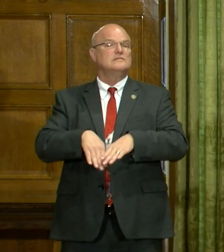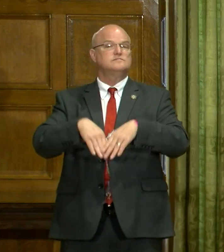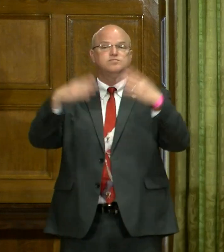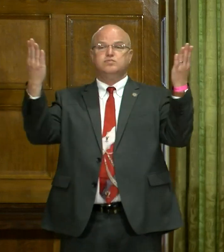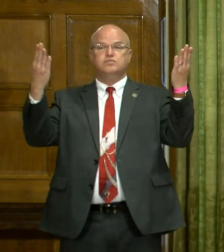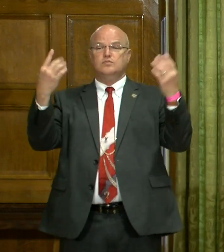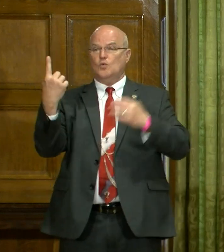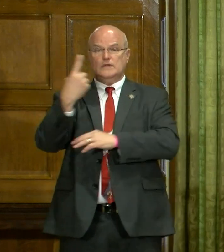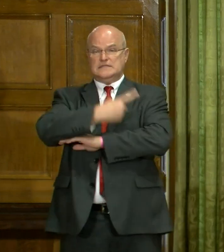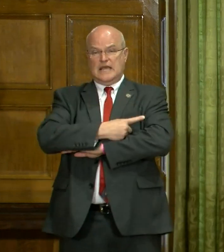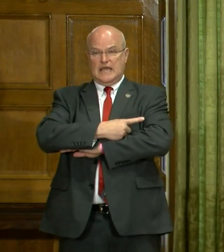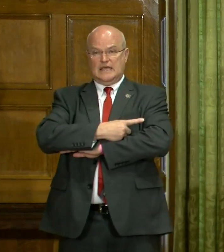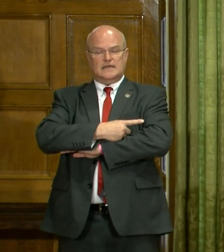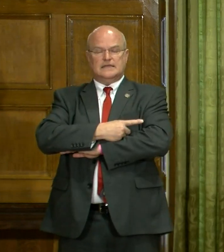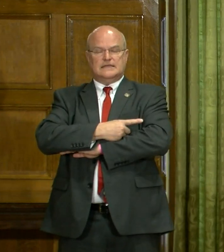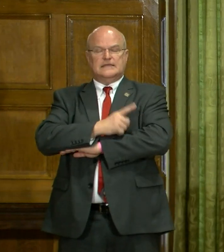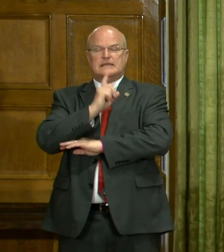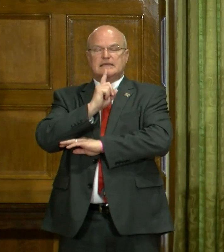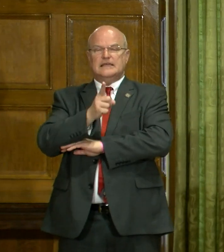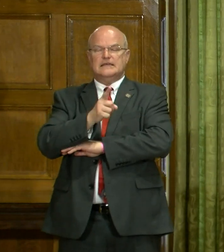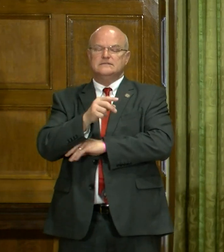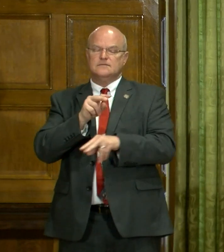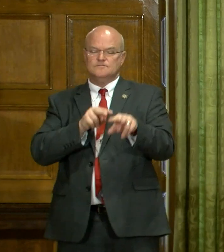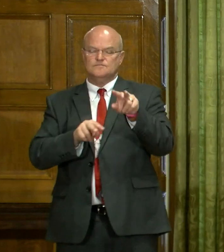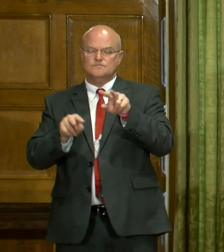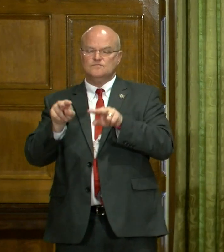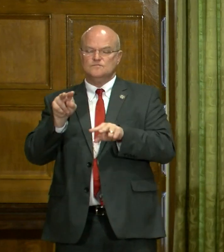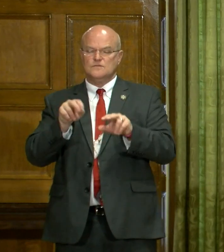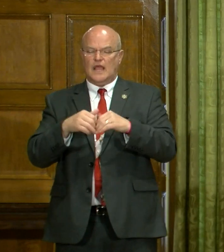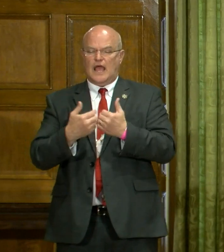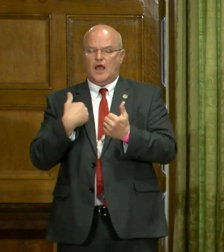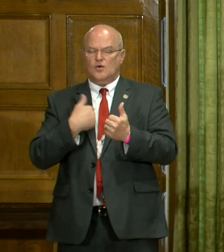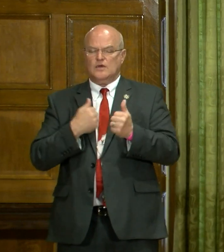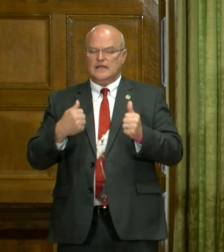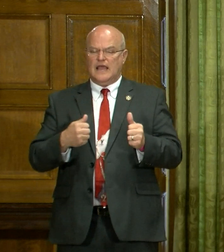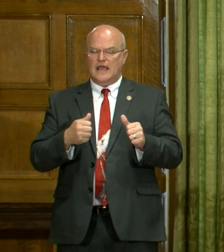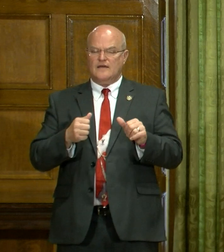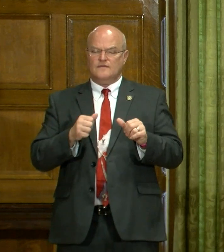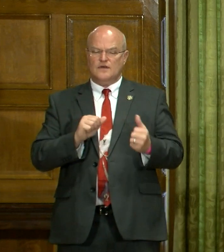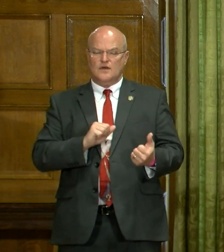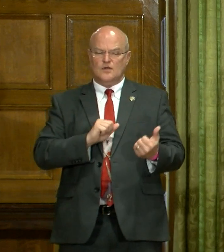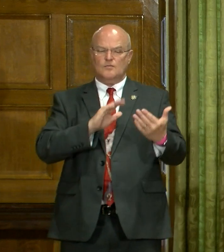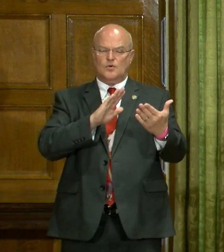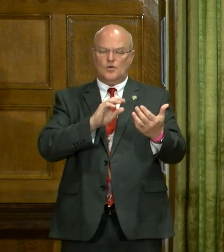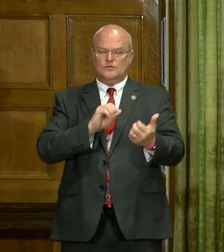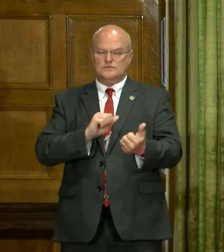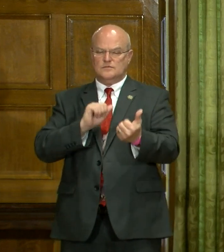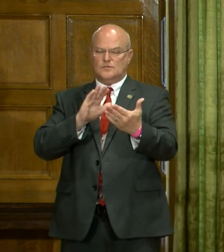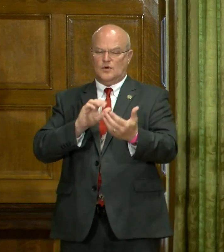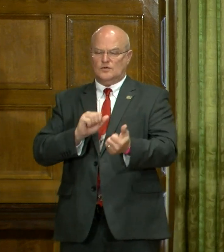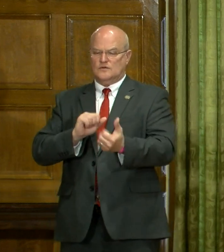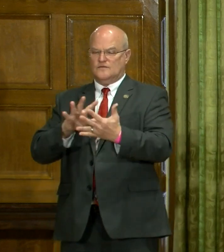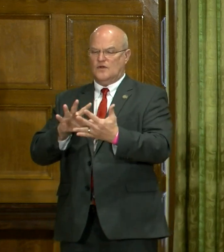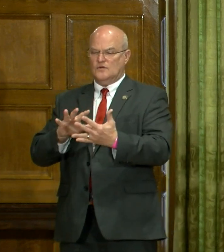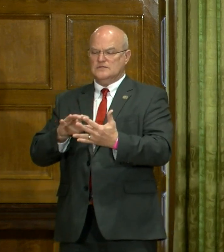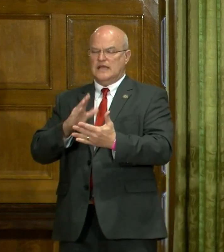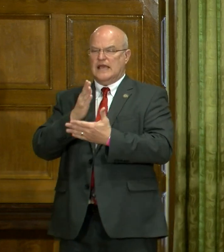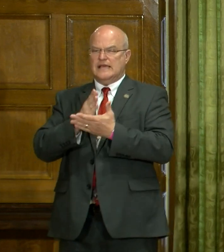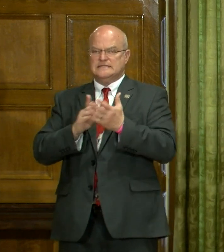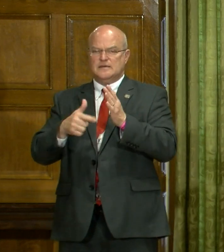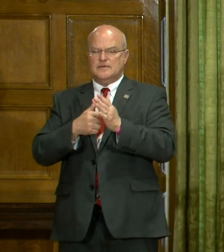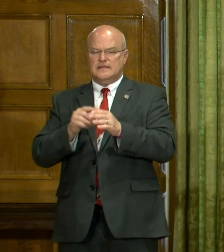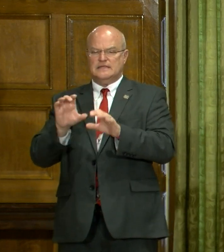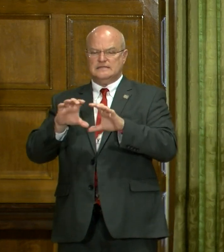up on one day. It is, let's look at how we can have a measured approach and phase in some of